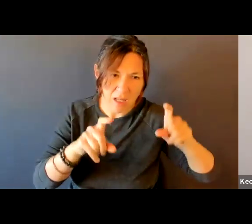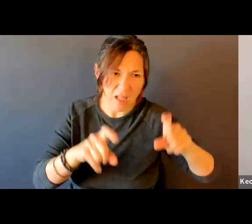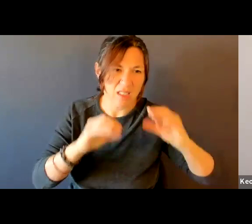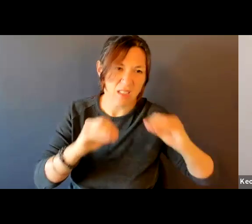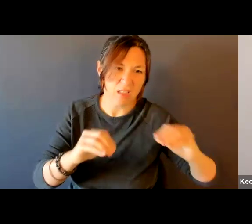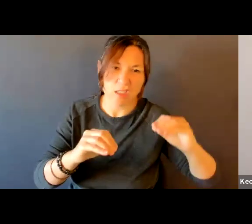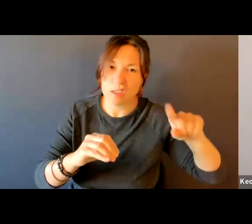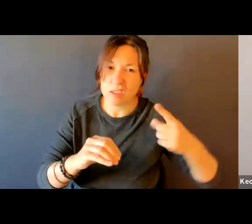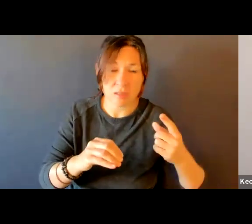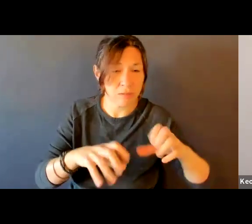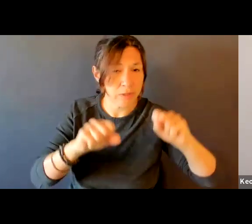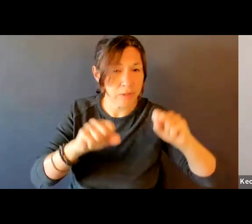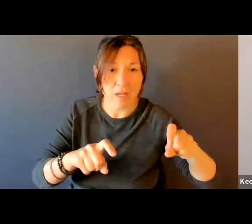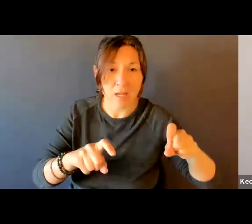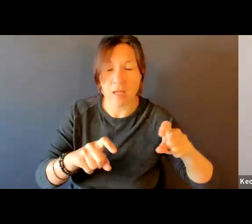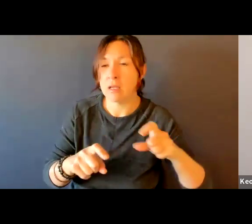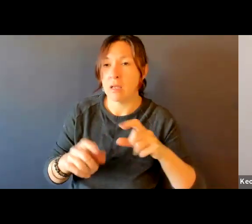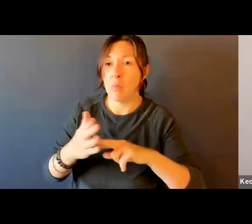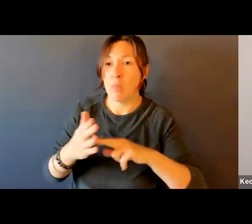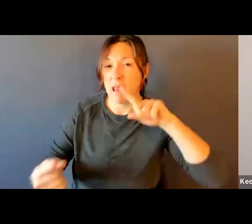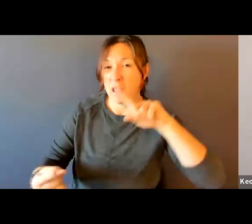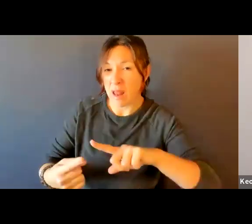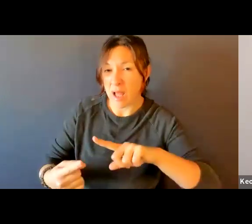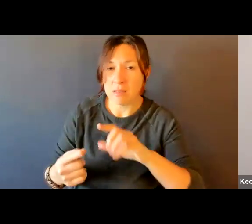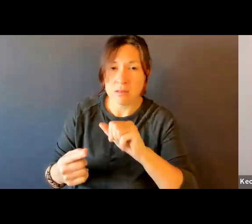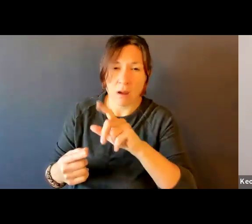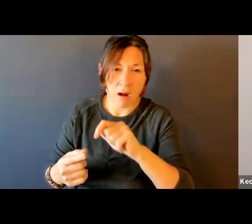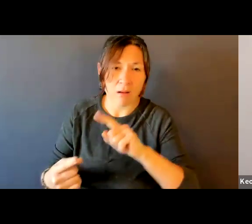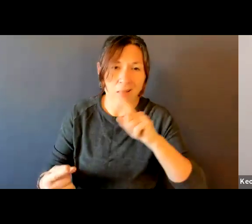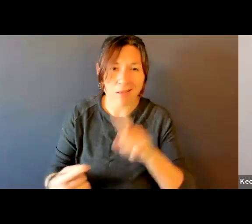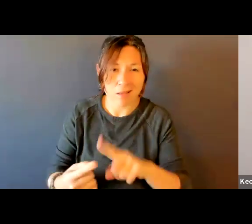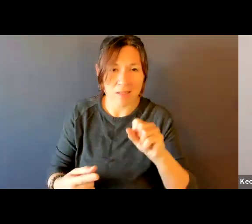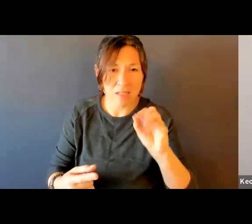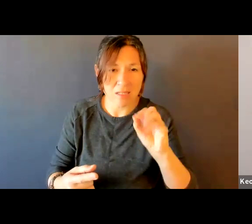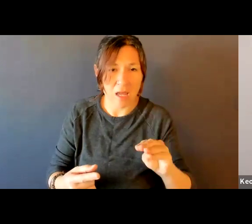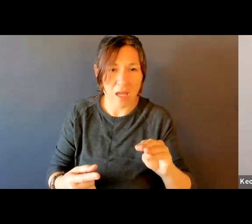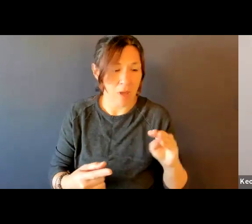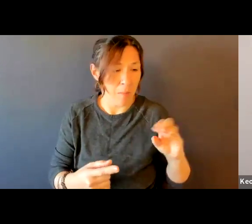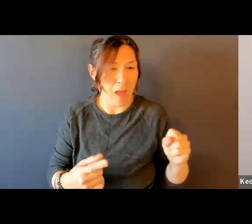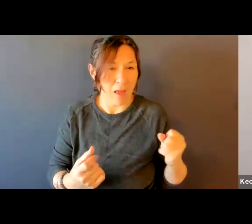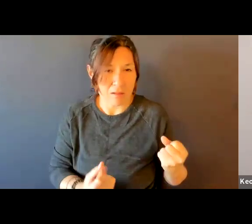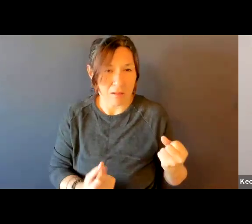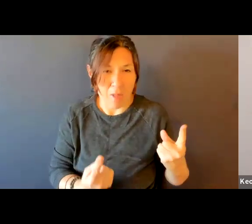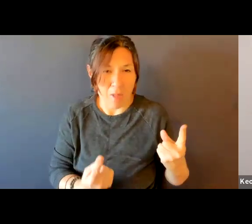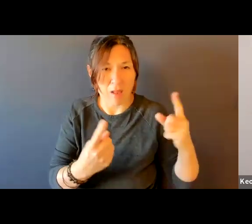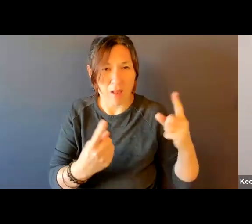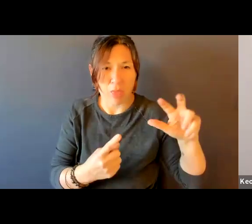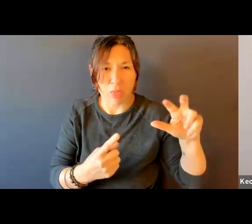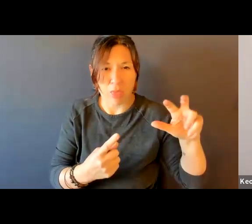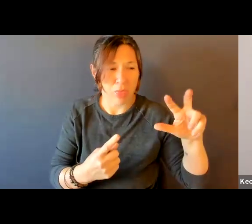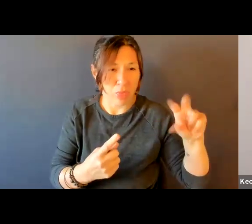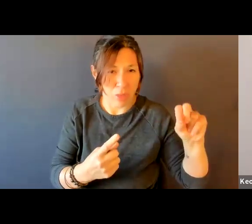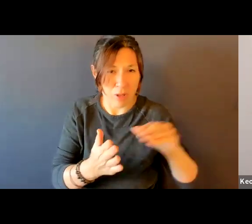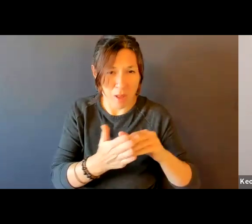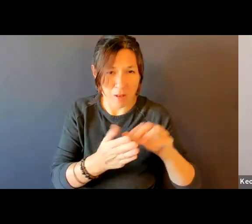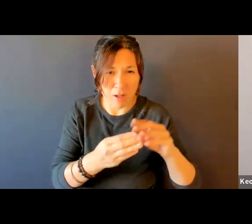cutting back on subjects like arts and STEM. Massachusetts spends over $30 million annually on testing, money that could be better invested